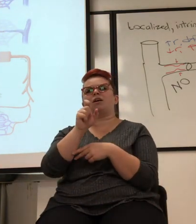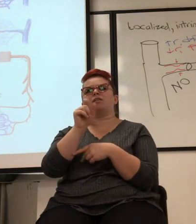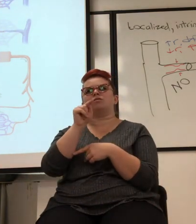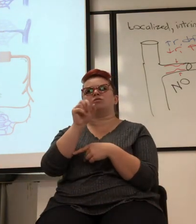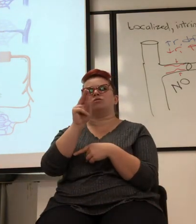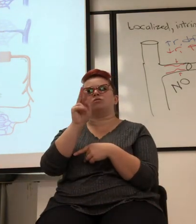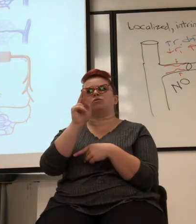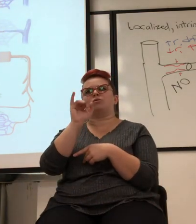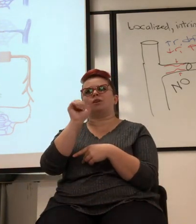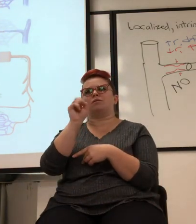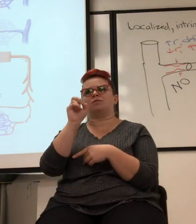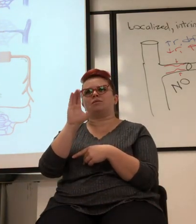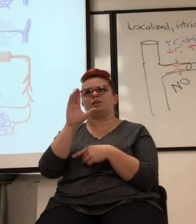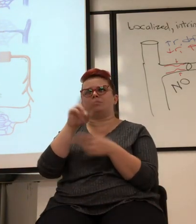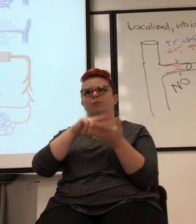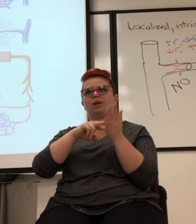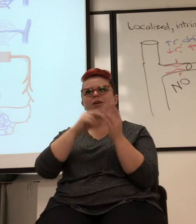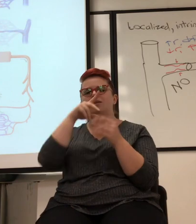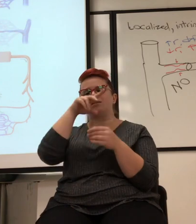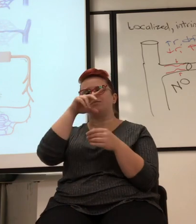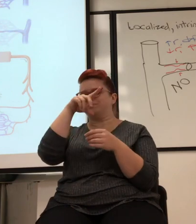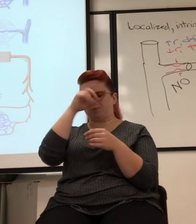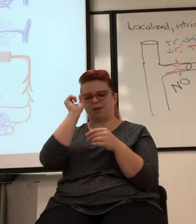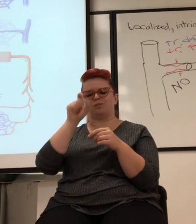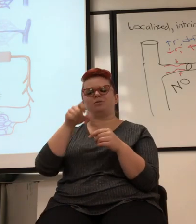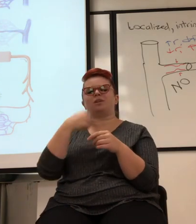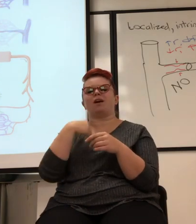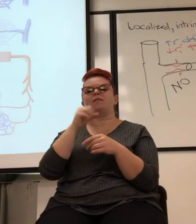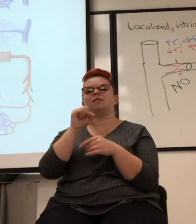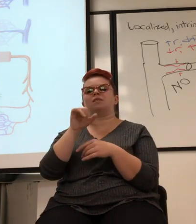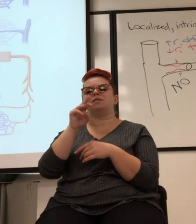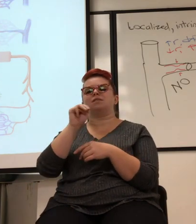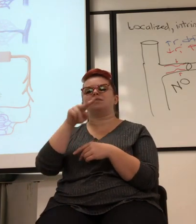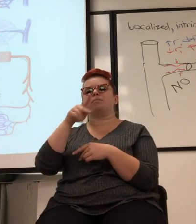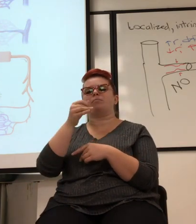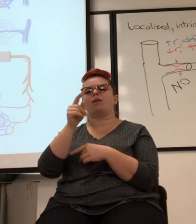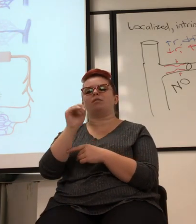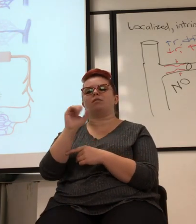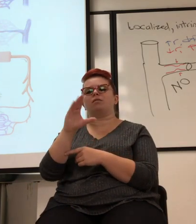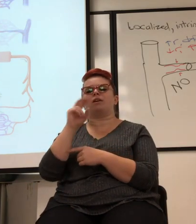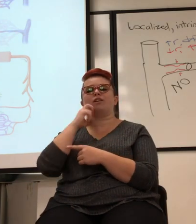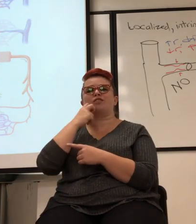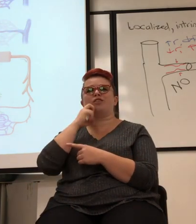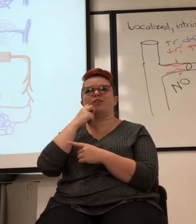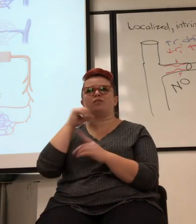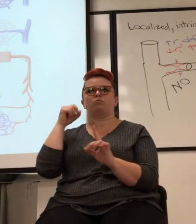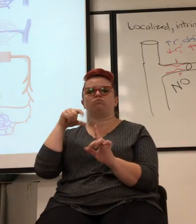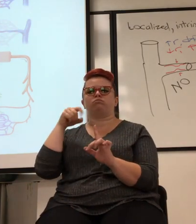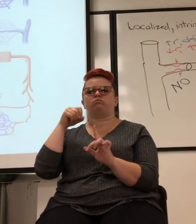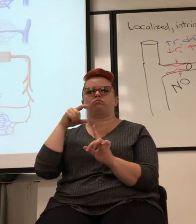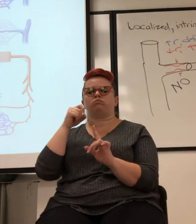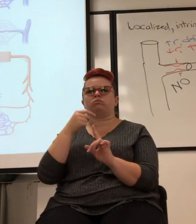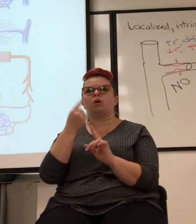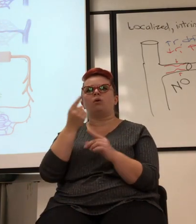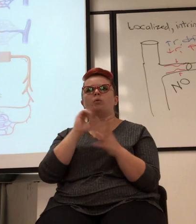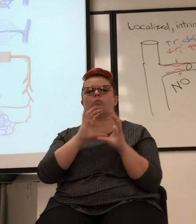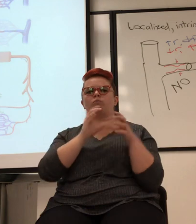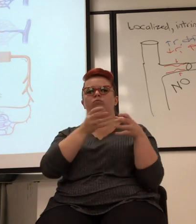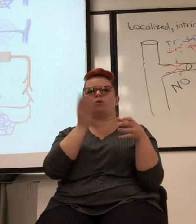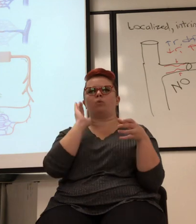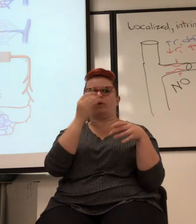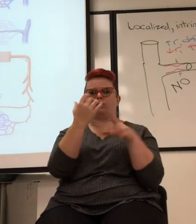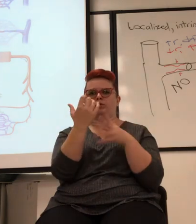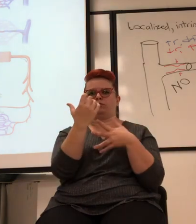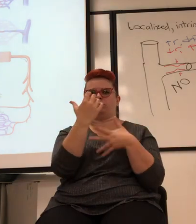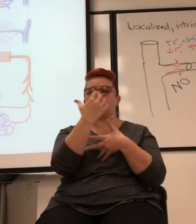sympathetic nerves to fire. One set will fire in a way where you constrict, the other